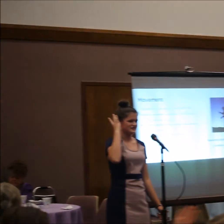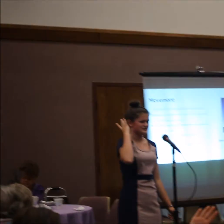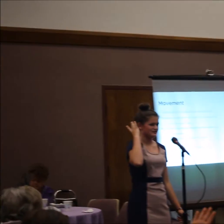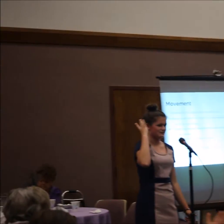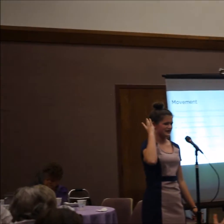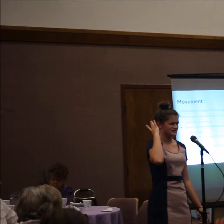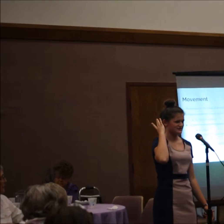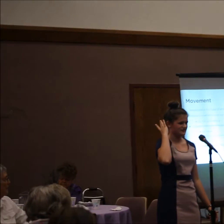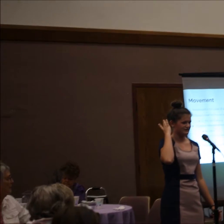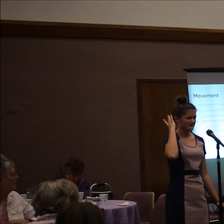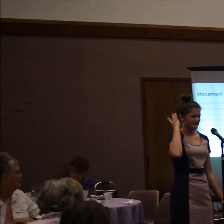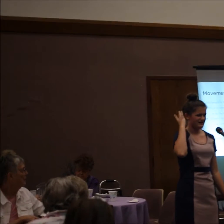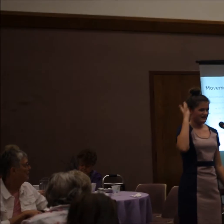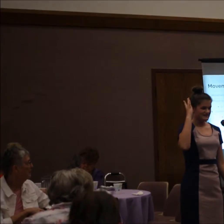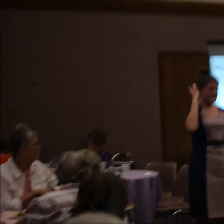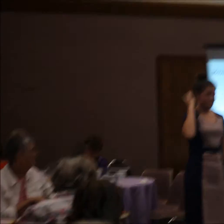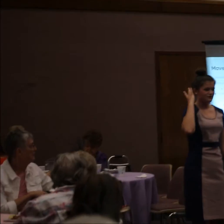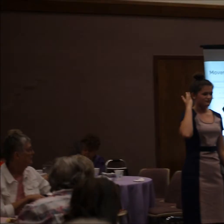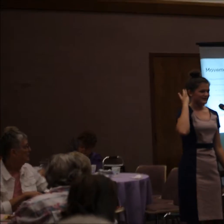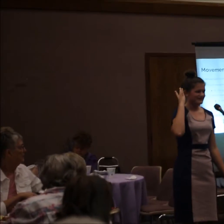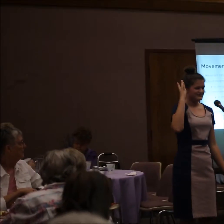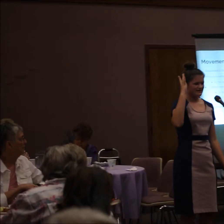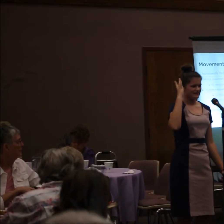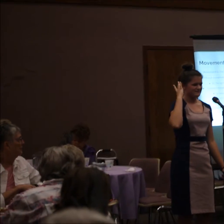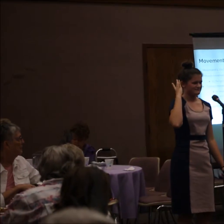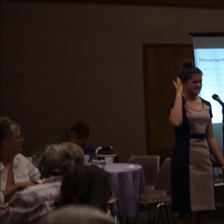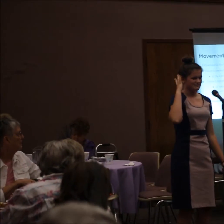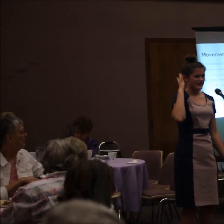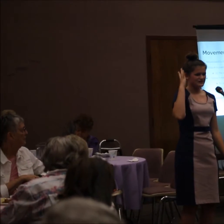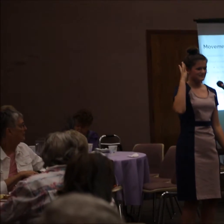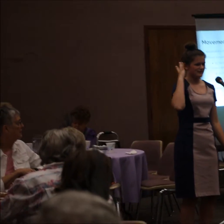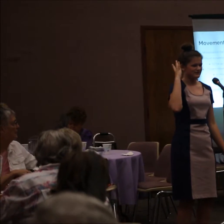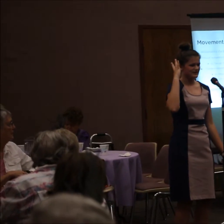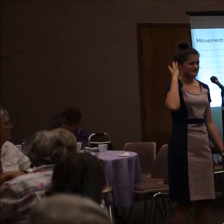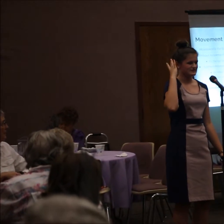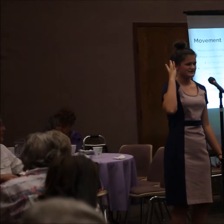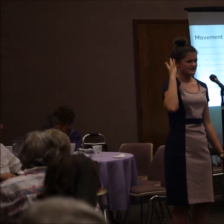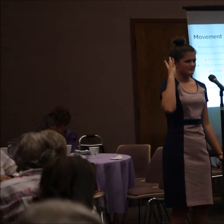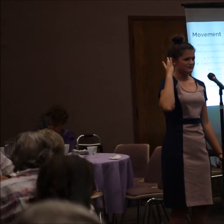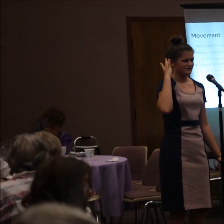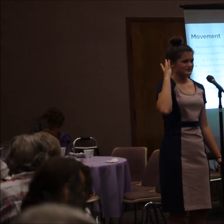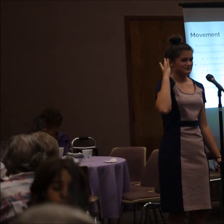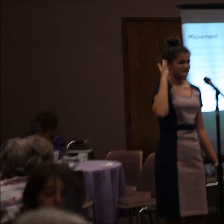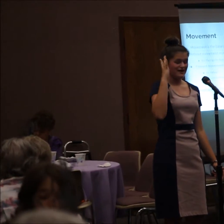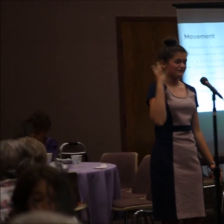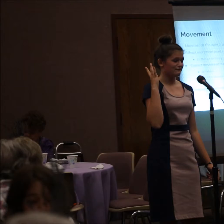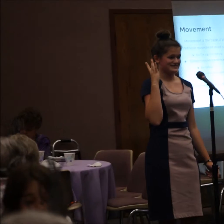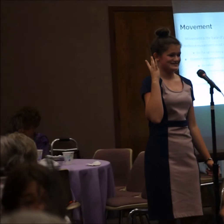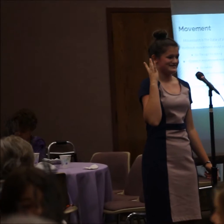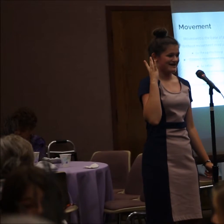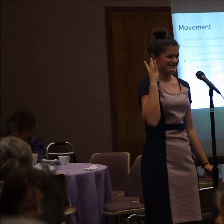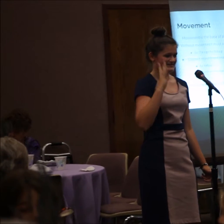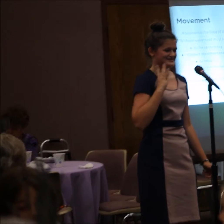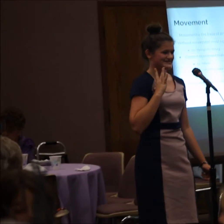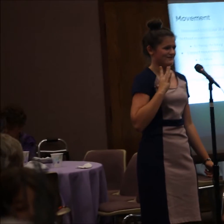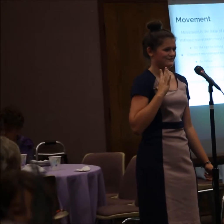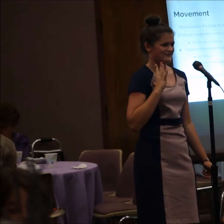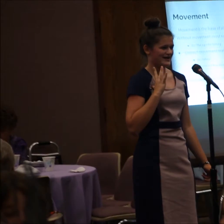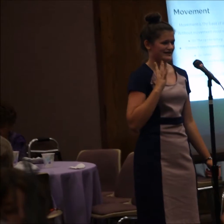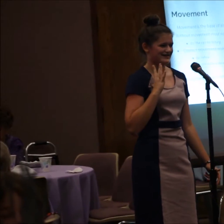to the location here. Same movement, same hand shape, everything. I just put it on the shoulder. I don't know if this is a sign. This is a sign for fine.